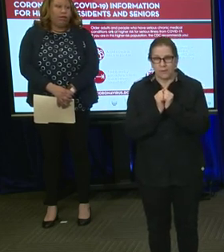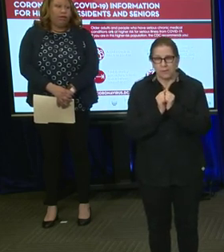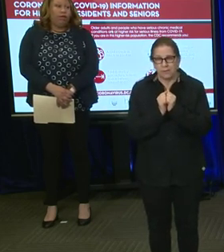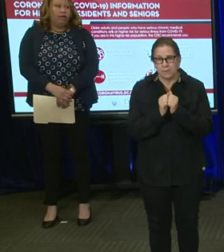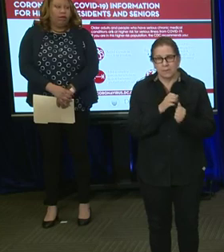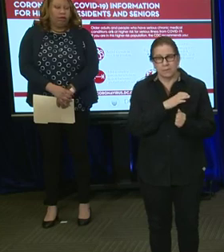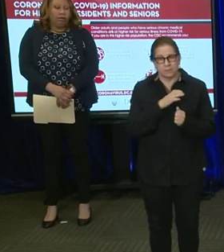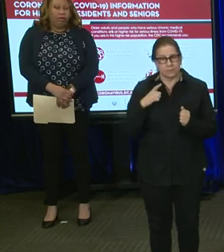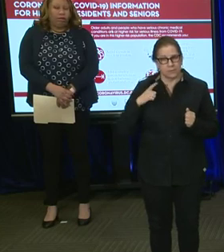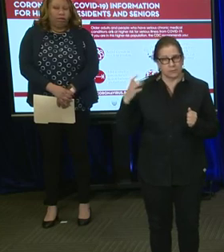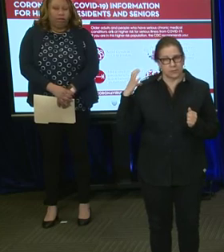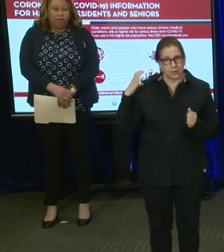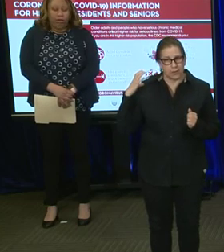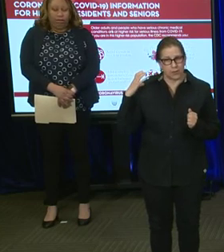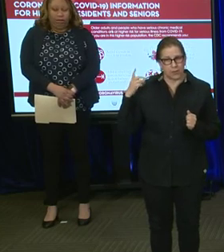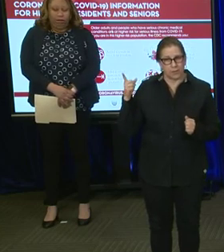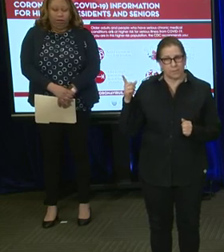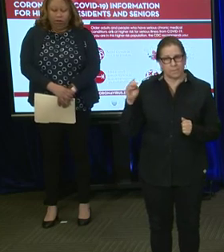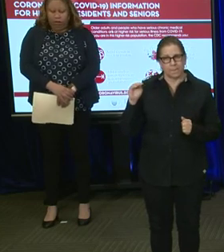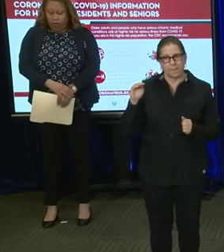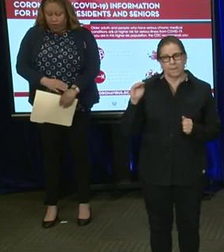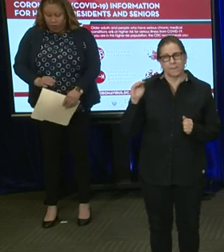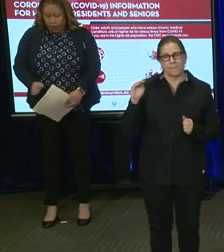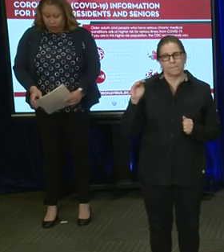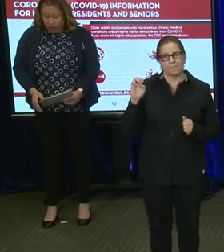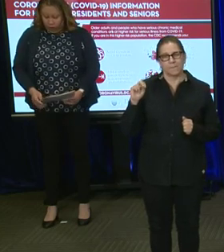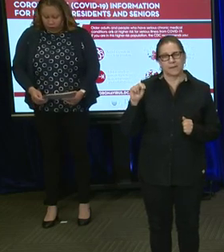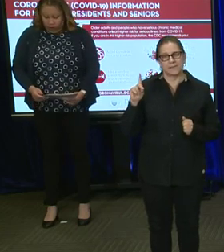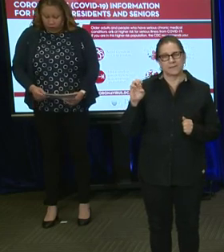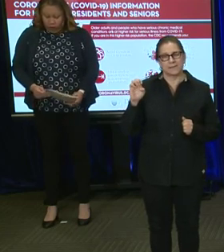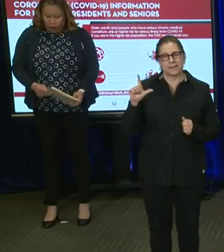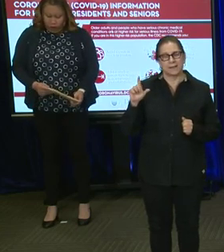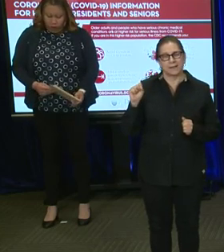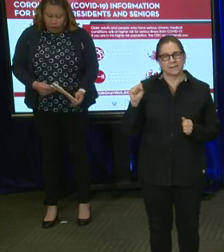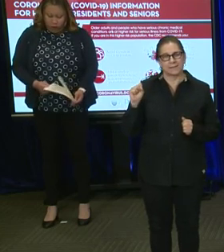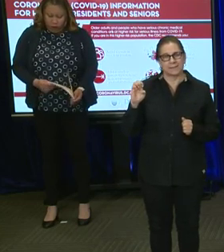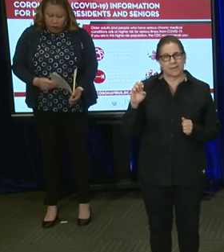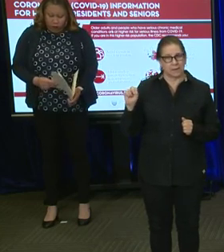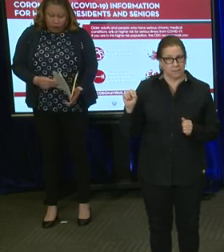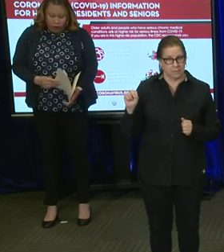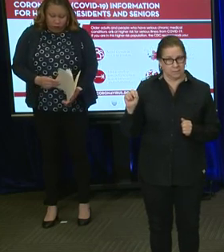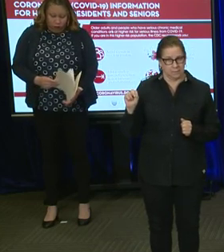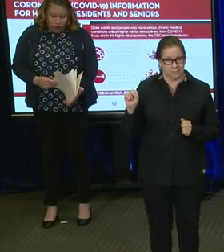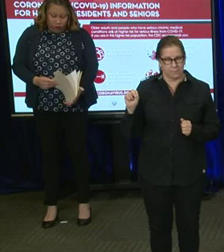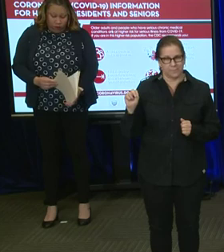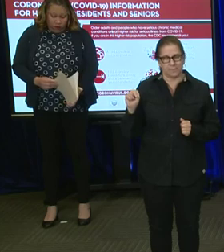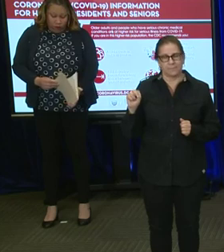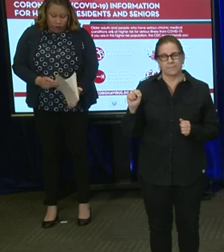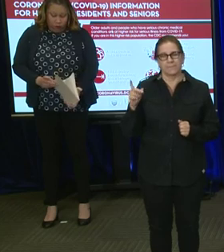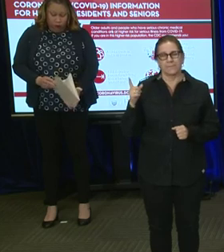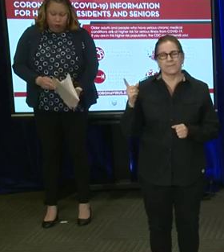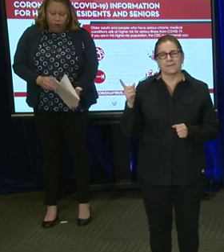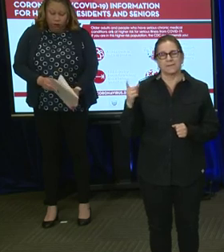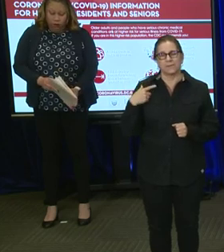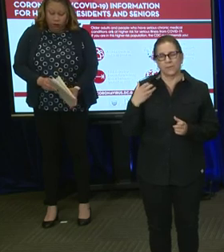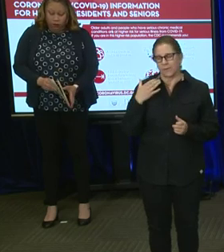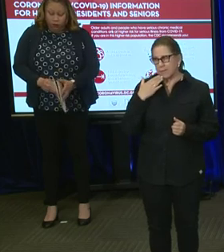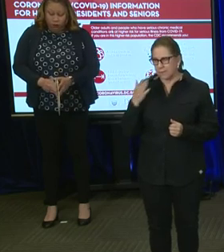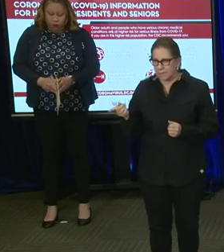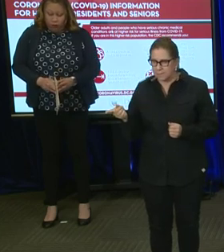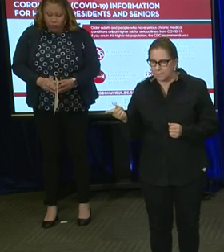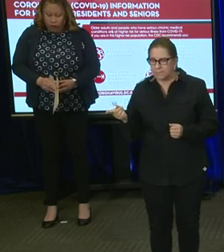you continue to bear with us and work with us as we try to get through and try to flatten the curve. And so, again, we